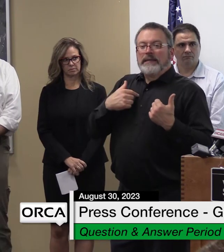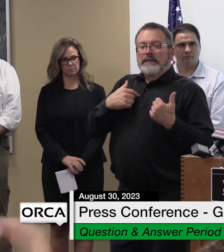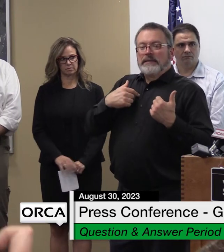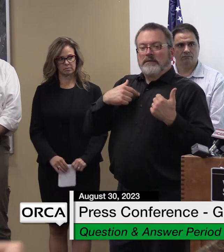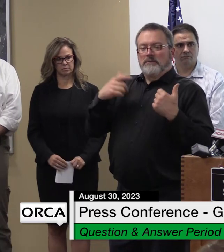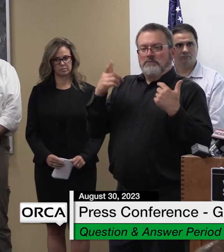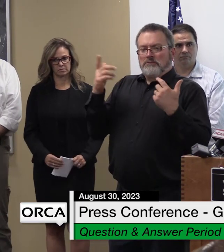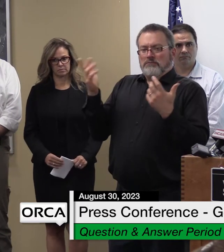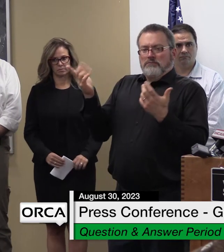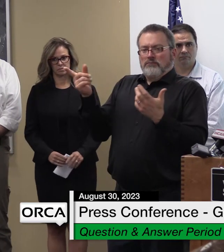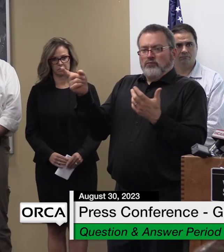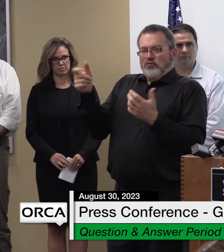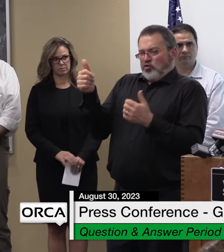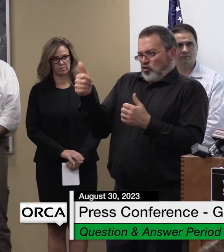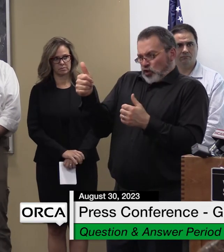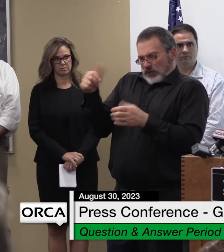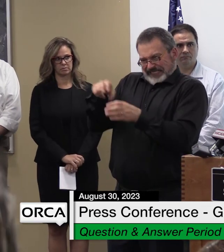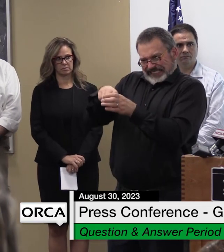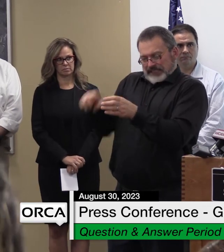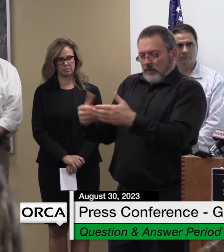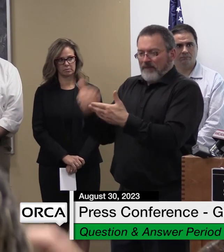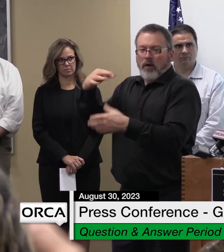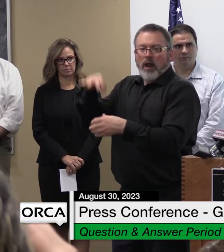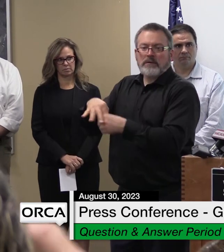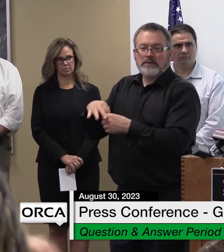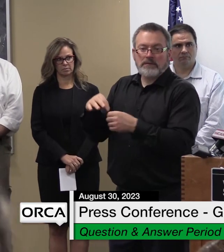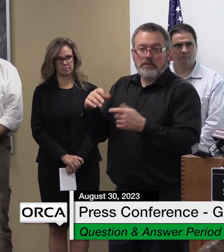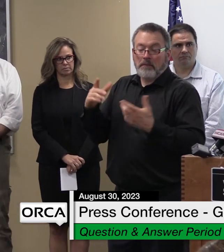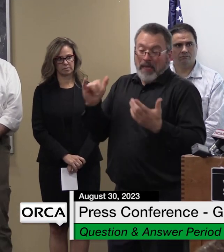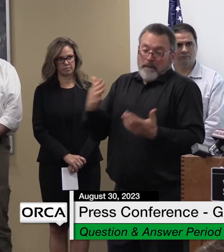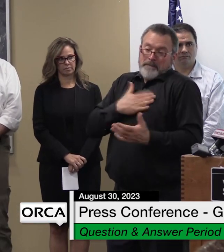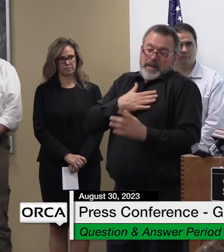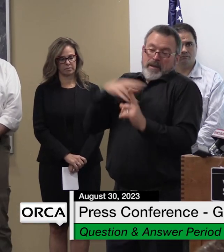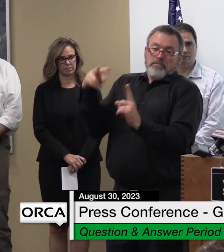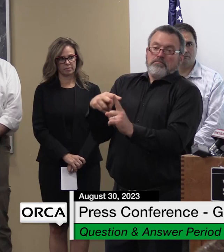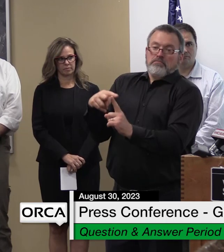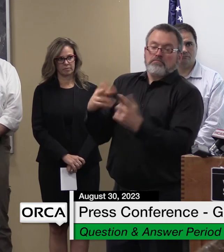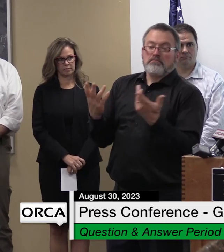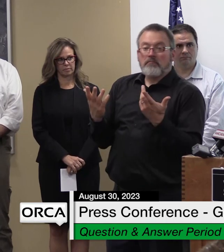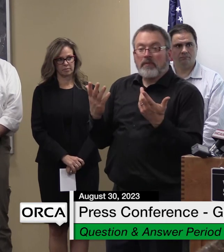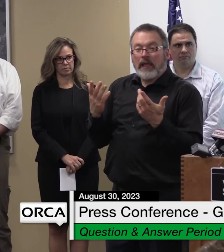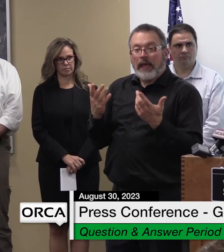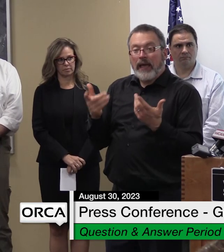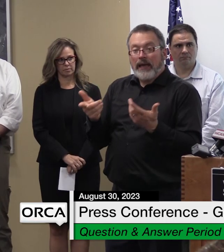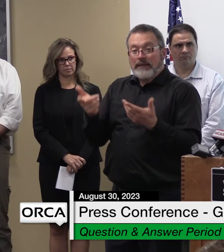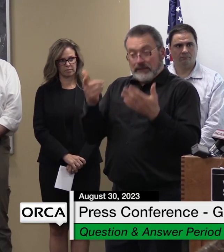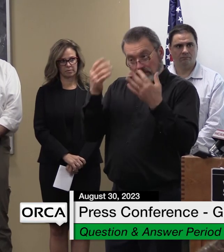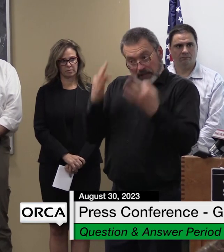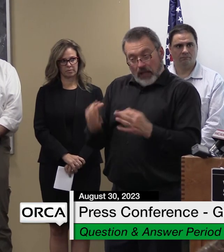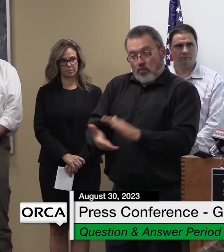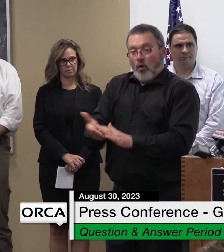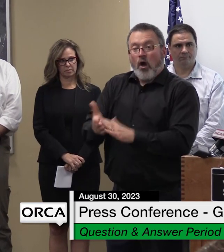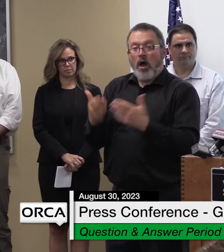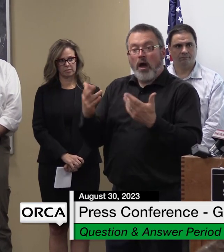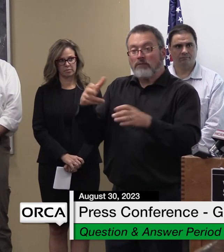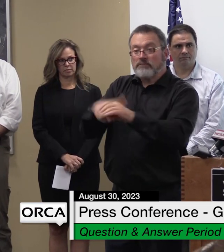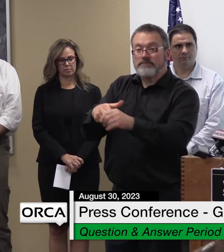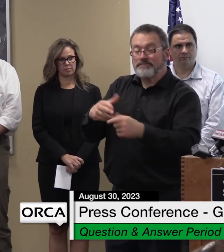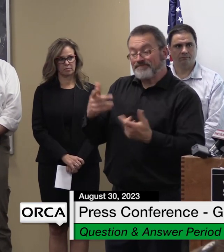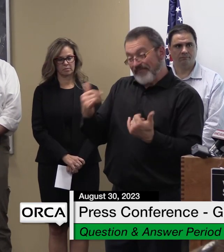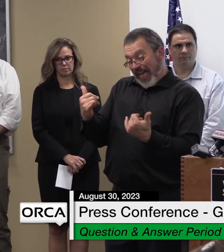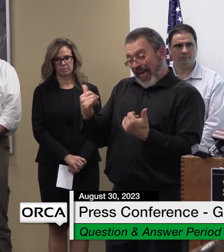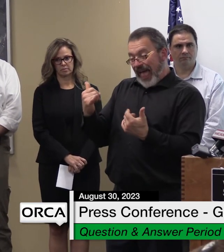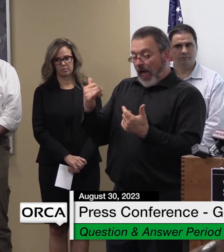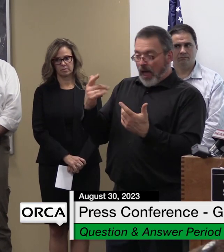was elected. At this point in time, he's been elected. They've decided to go ahead with the impeachment proceedings, and they should